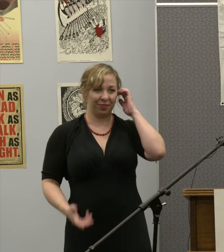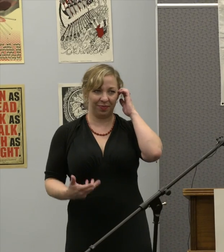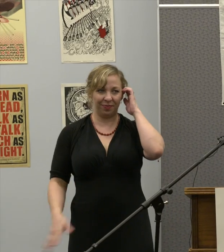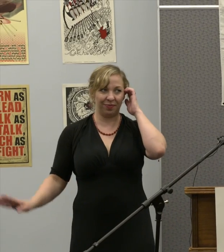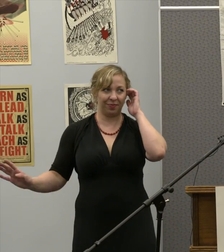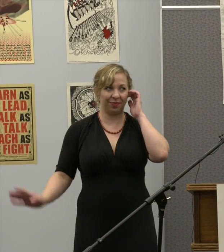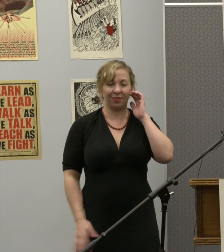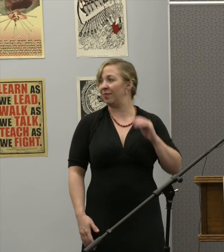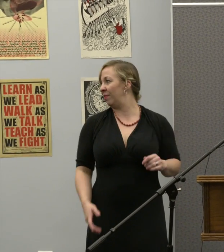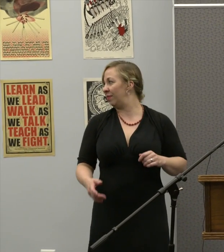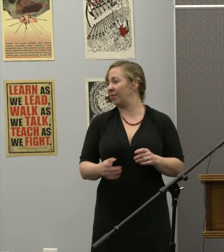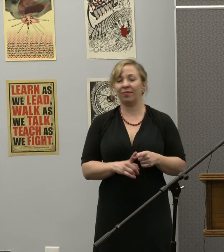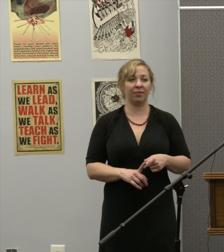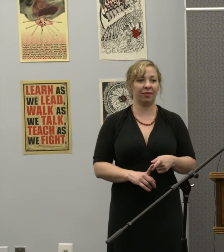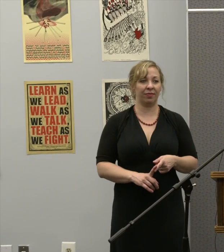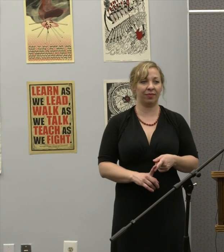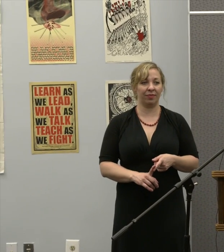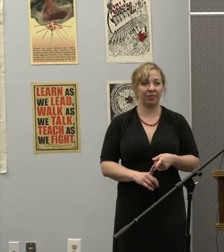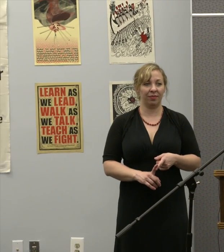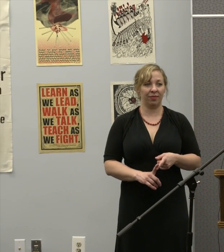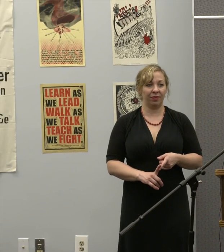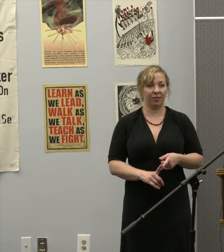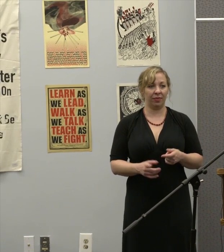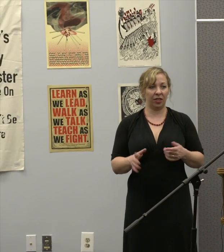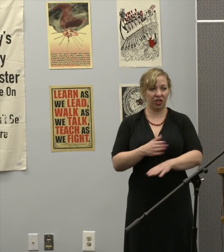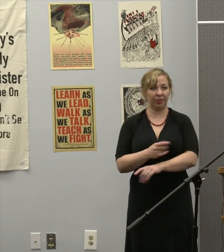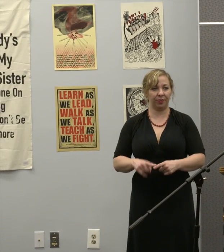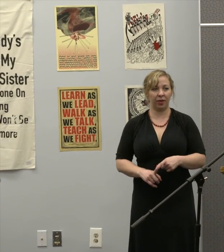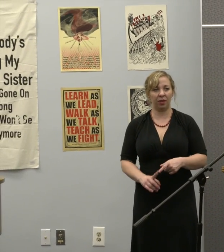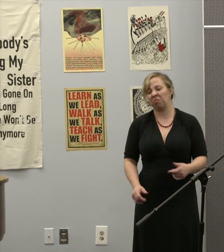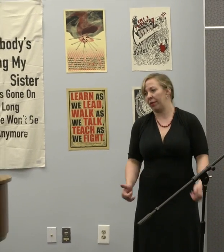To close us out, we're gonna have our sister, Shashida Young. Thank you.